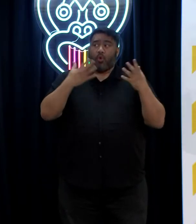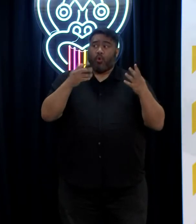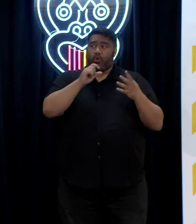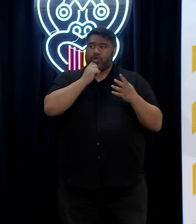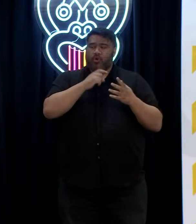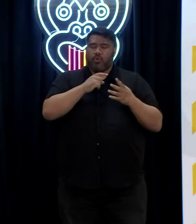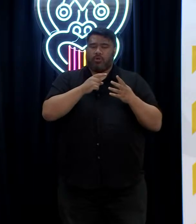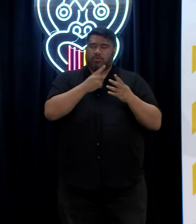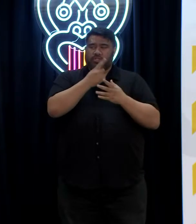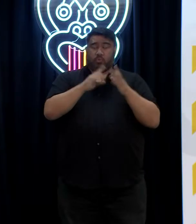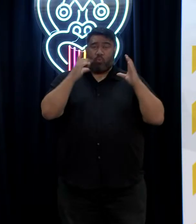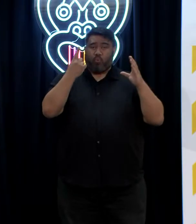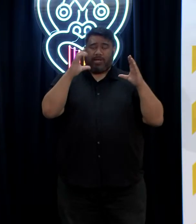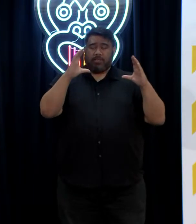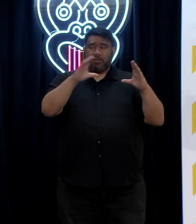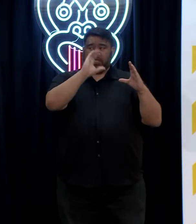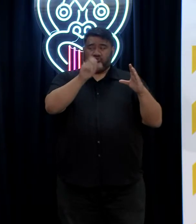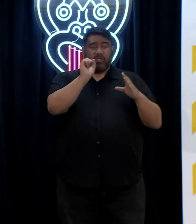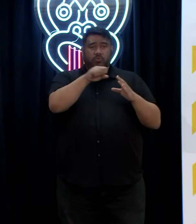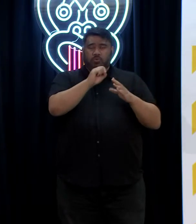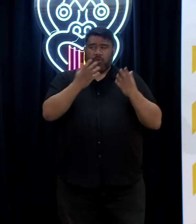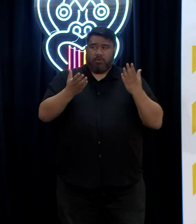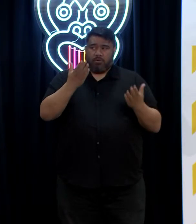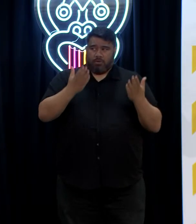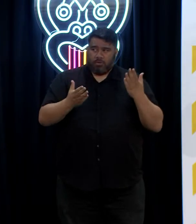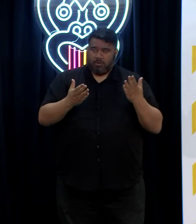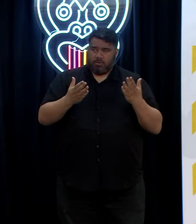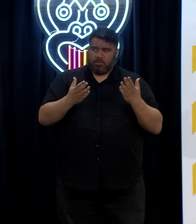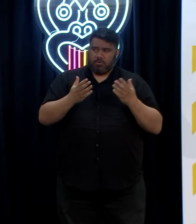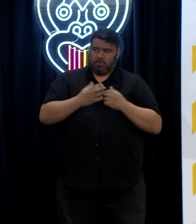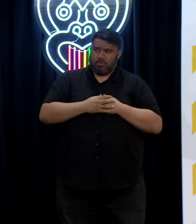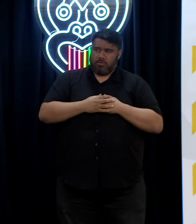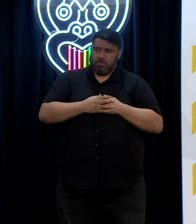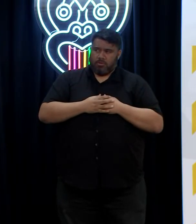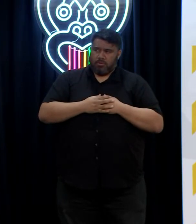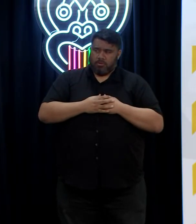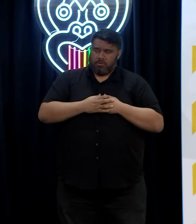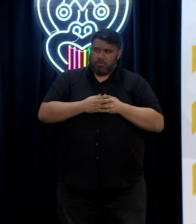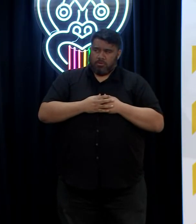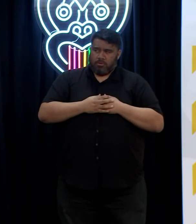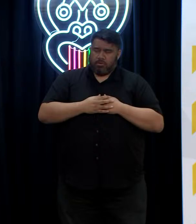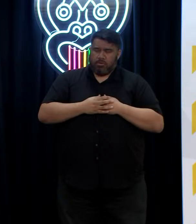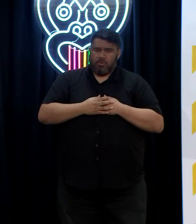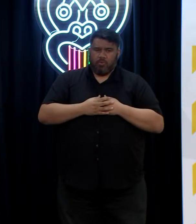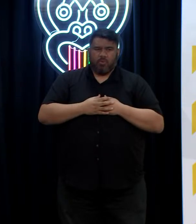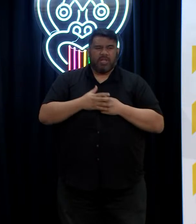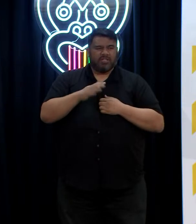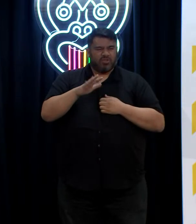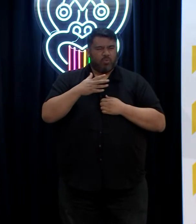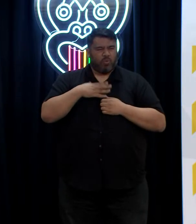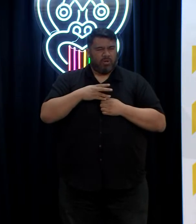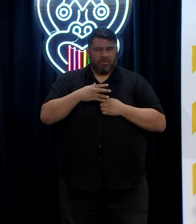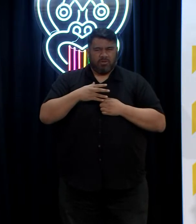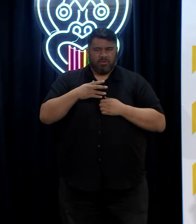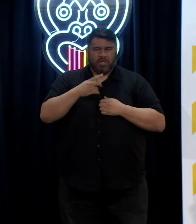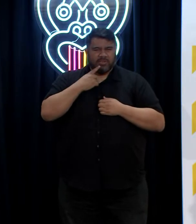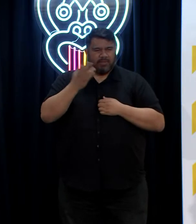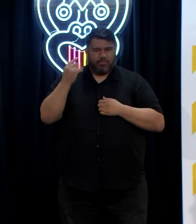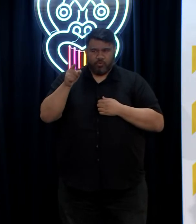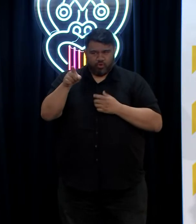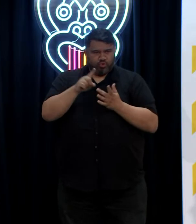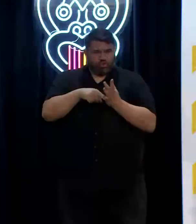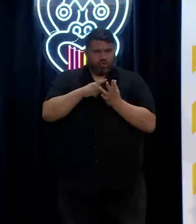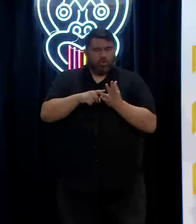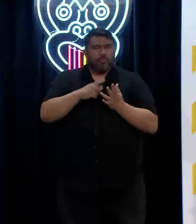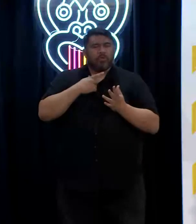South Wales cases are going to remain in that red zone, aren't they? Yeah, so I mean that's, I guess, was part of what I was answering to Joe, was that one of the things that